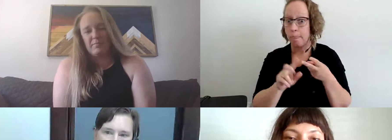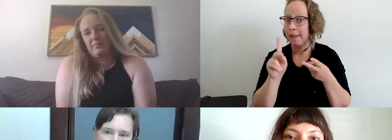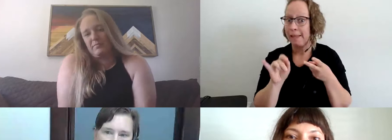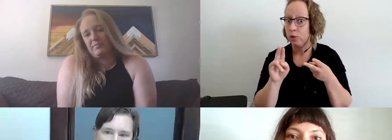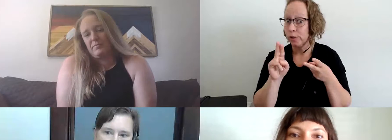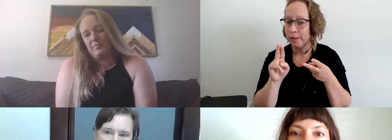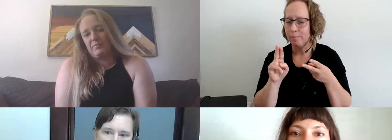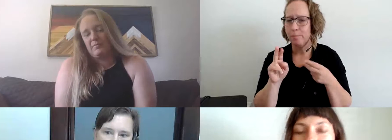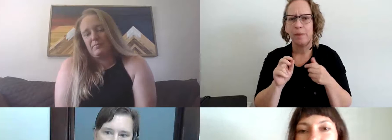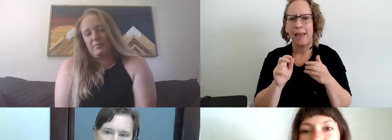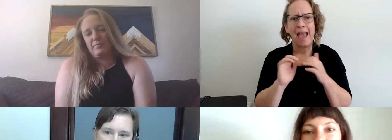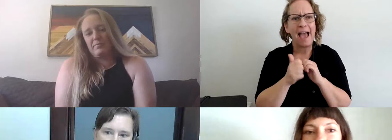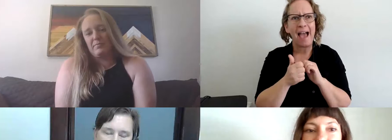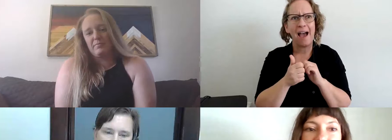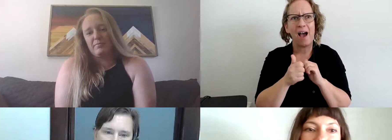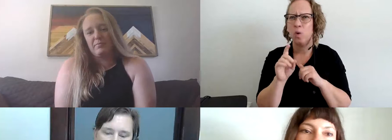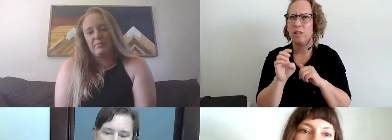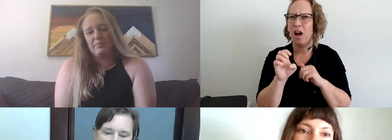Kirsten. How does